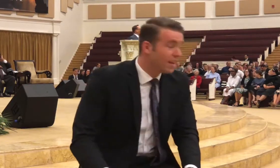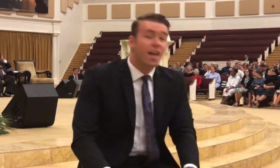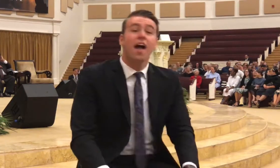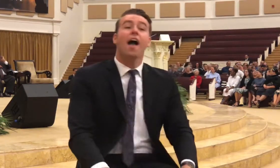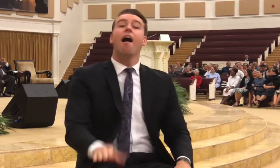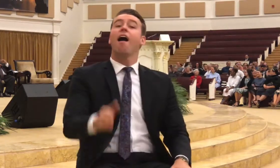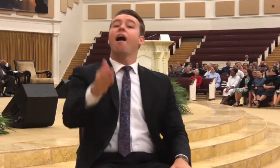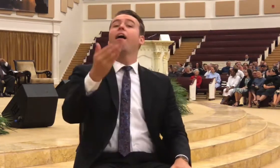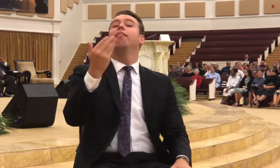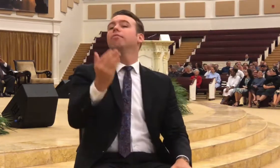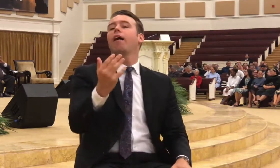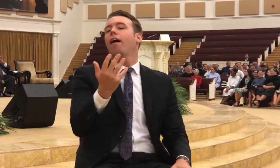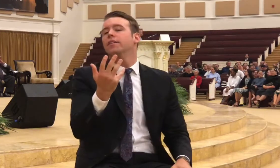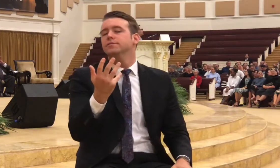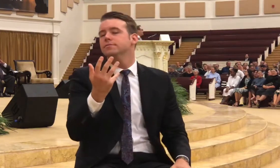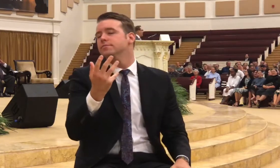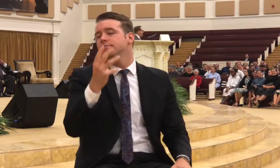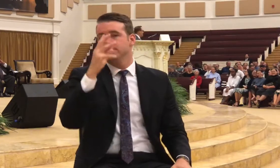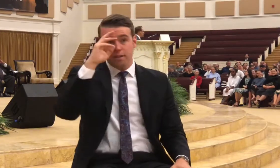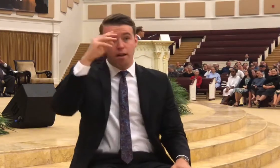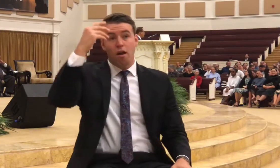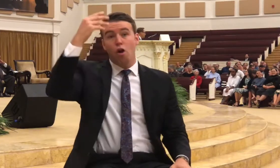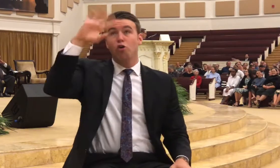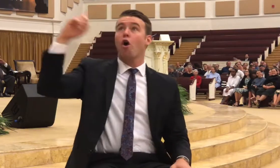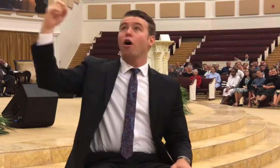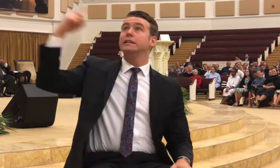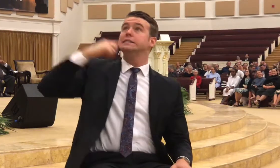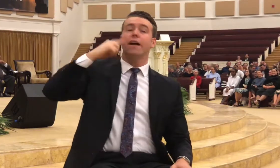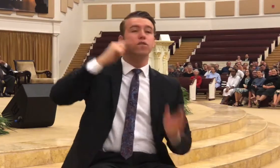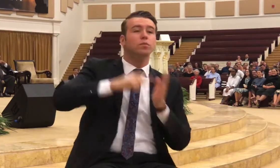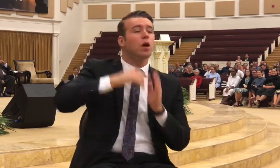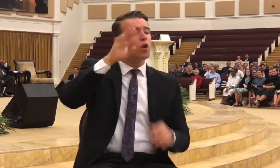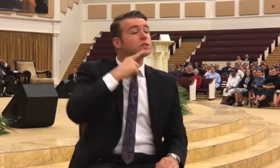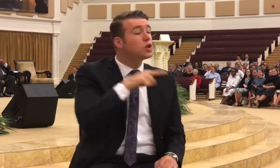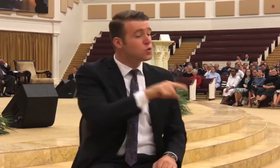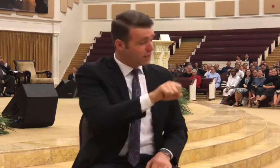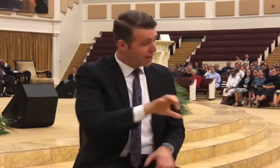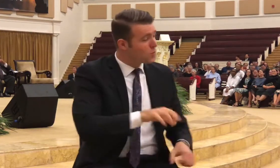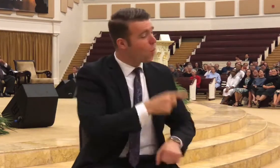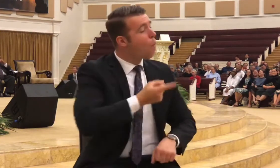Let's say God said you can do it once.